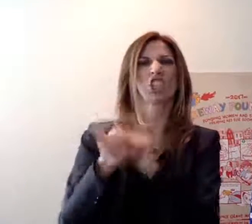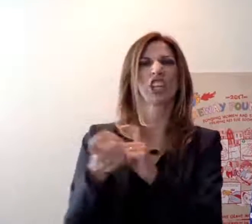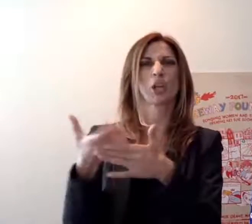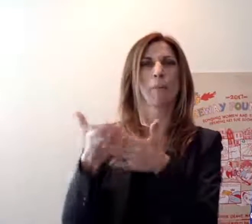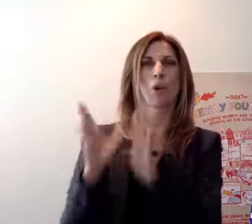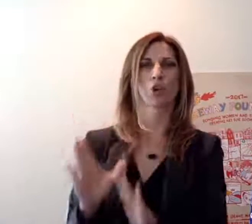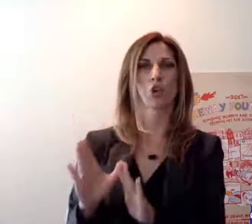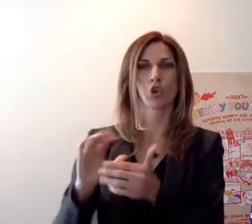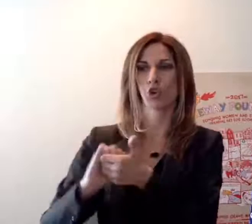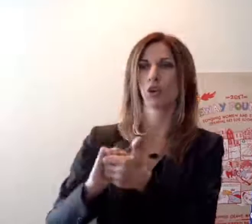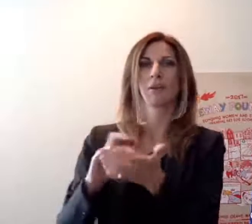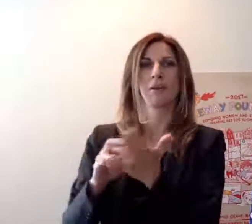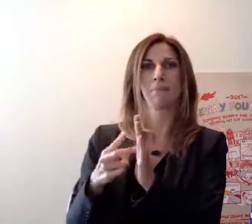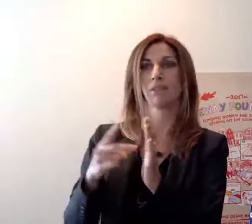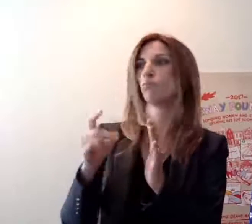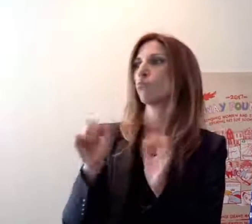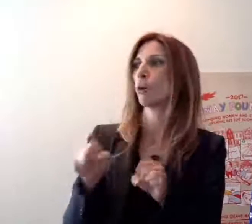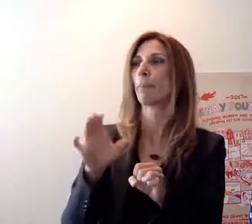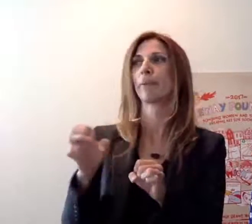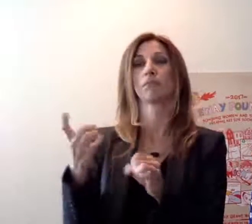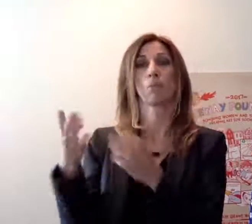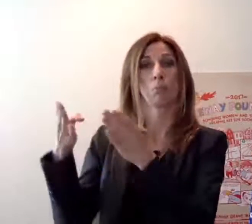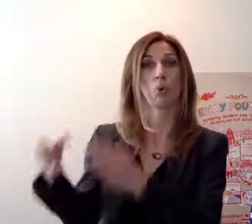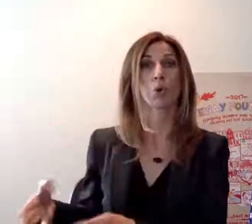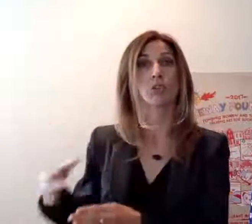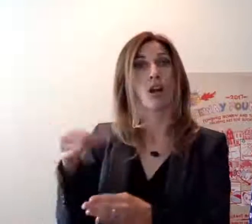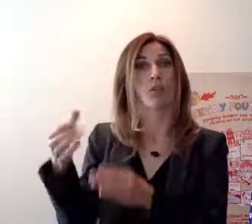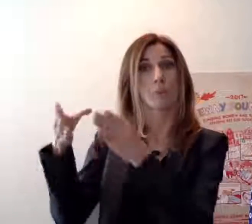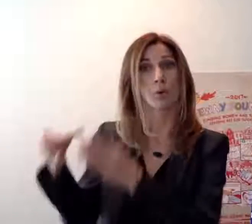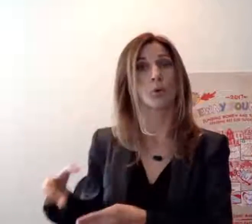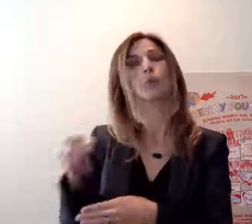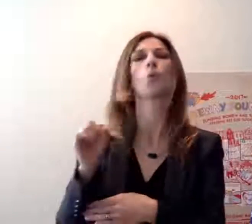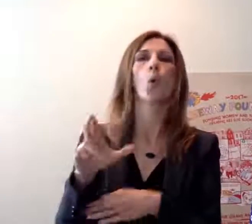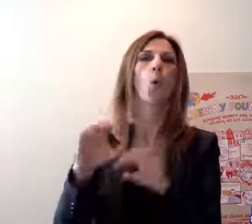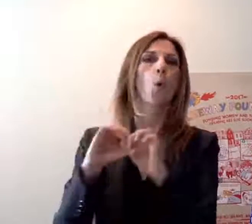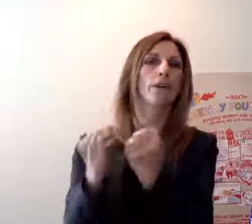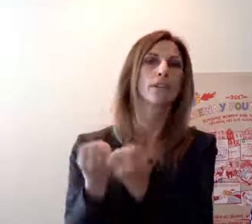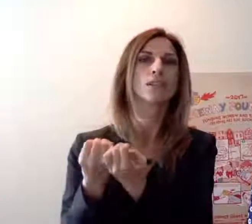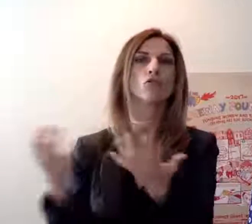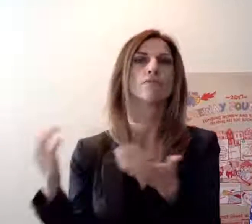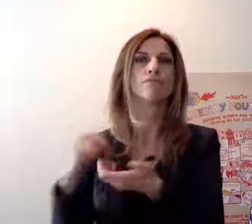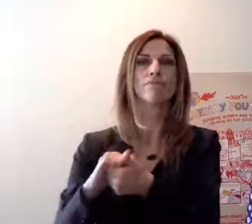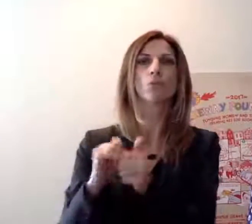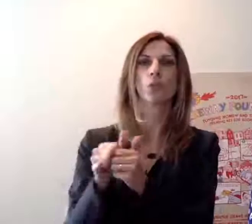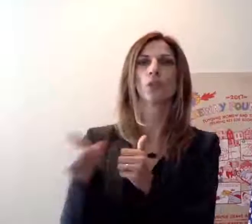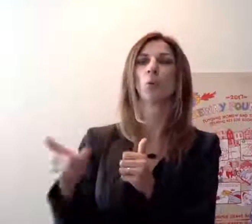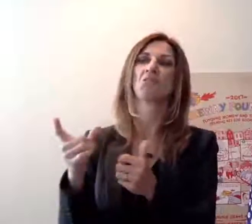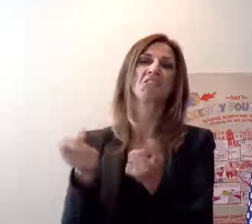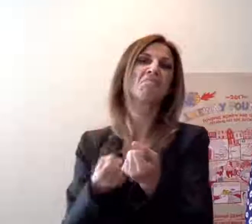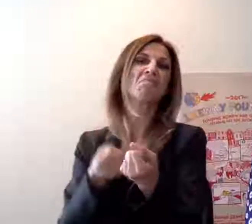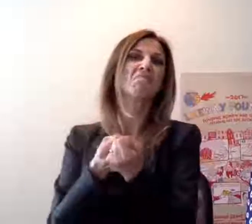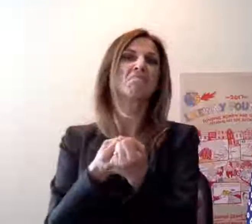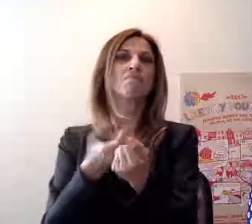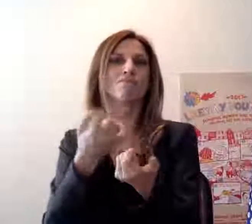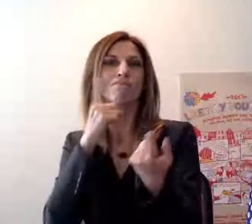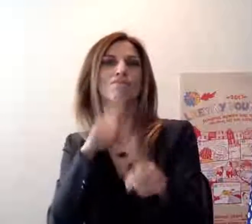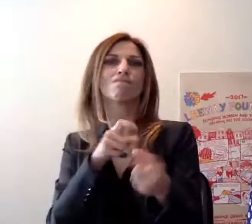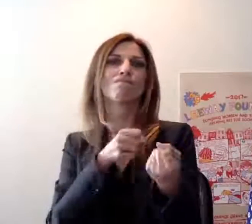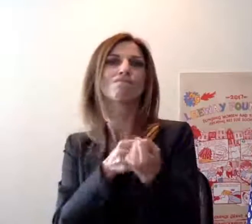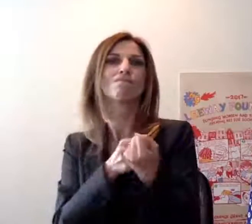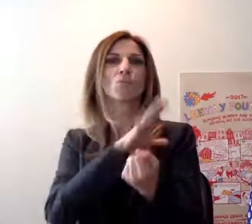So that can be an individual or an organization that's essentially co-signing or endorsing the work that you are